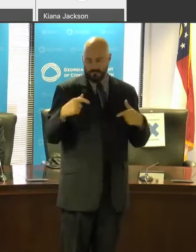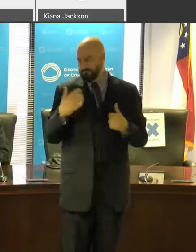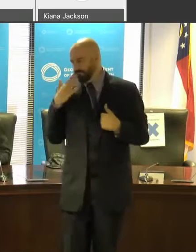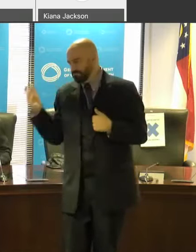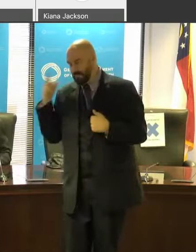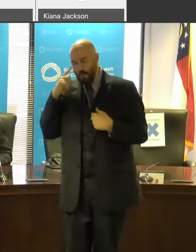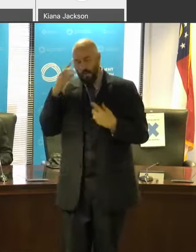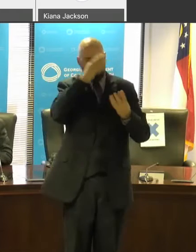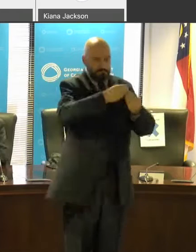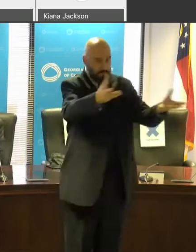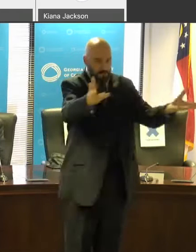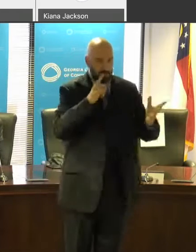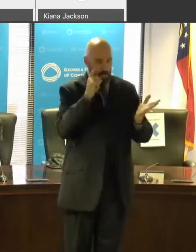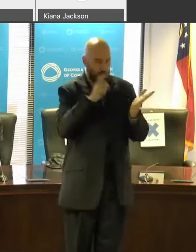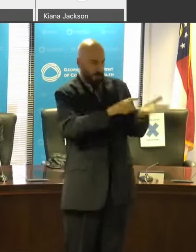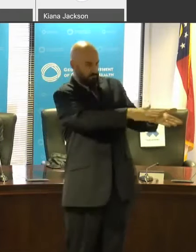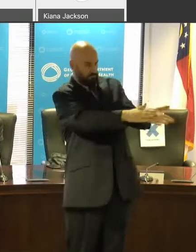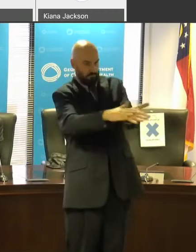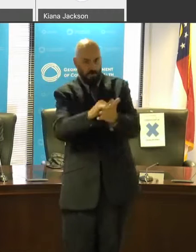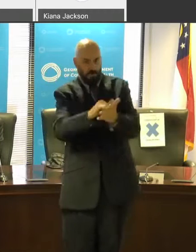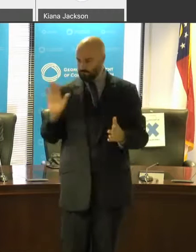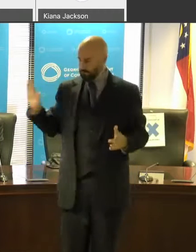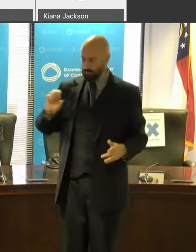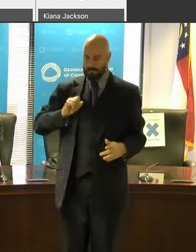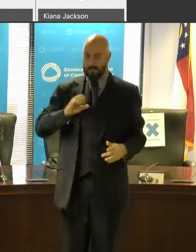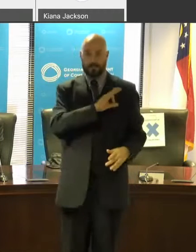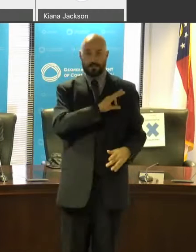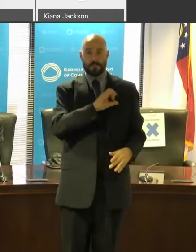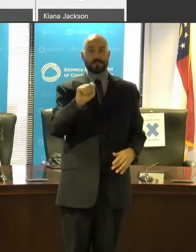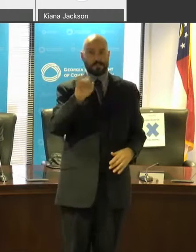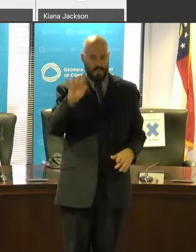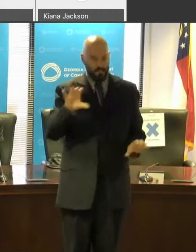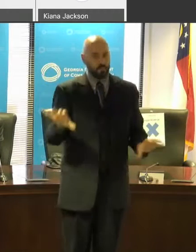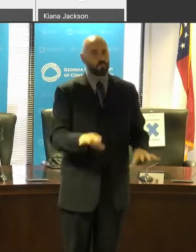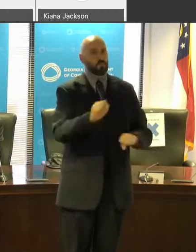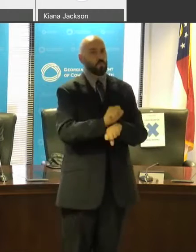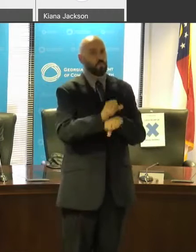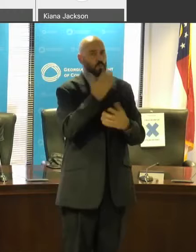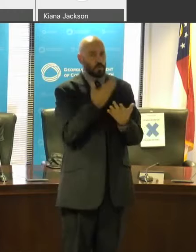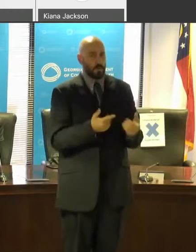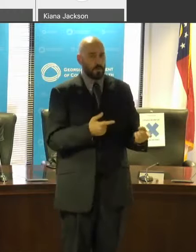that your folks are doing. Thank you. Are there any questions for the Commissioner?